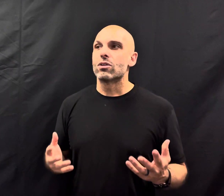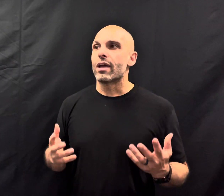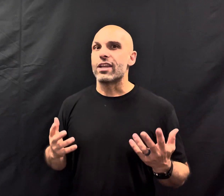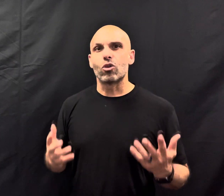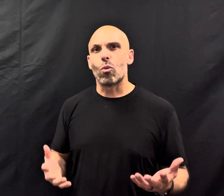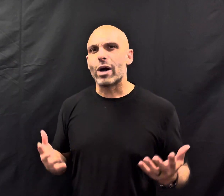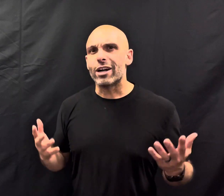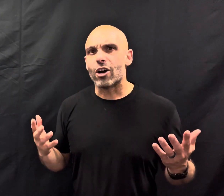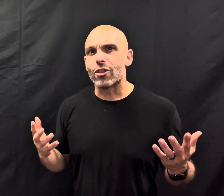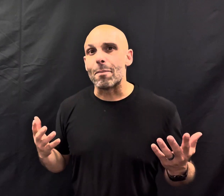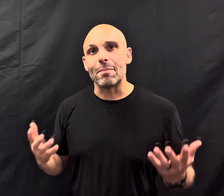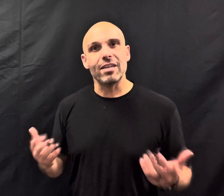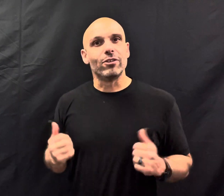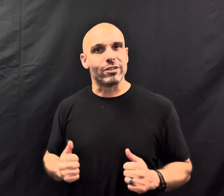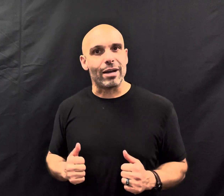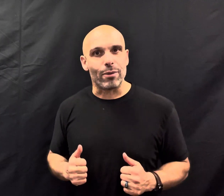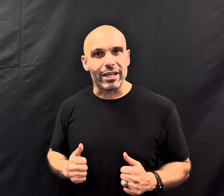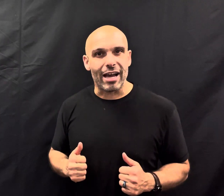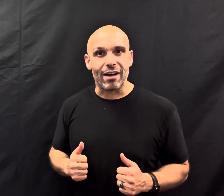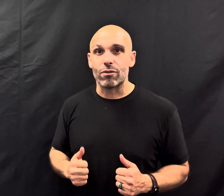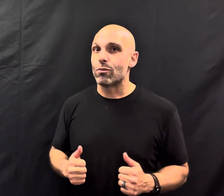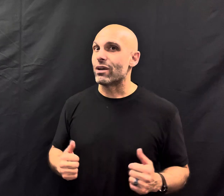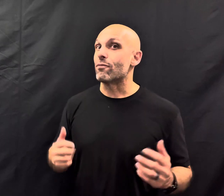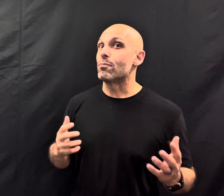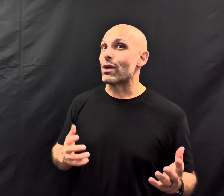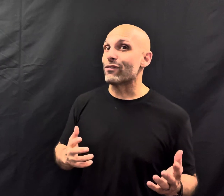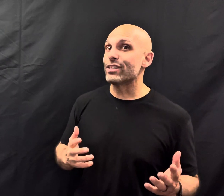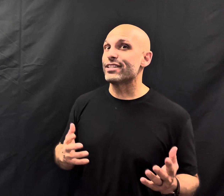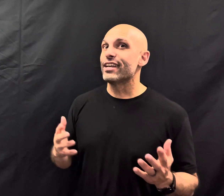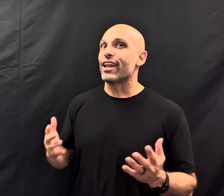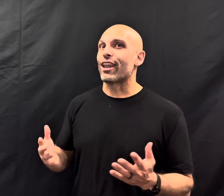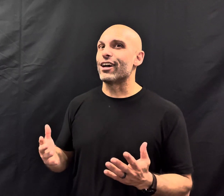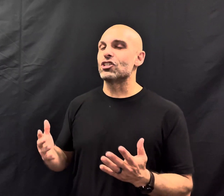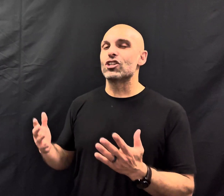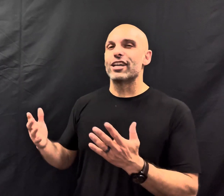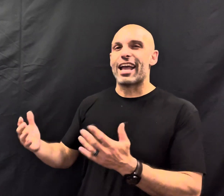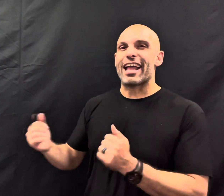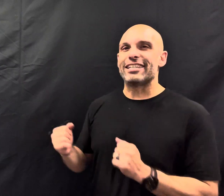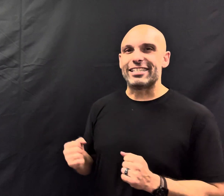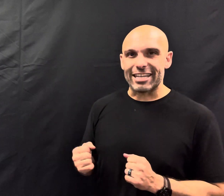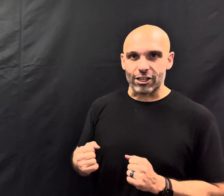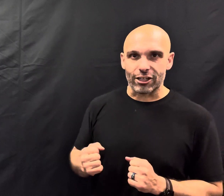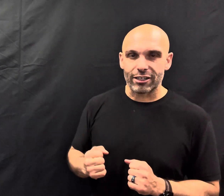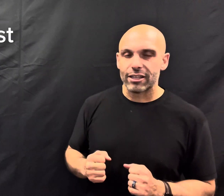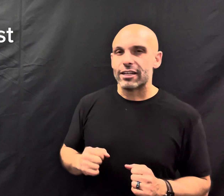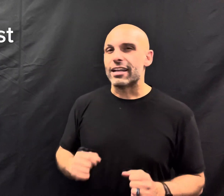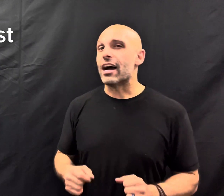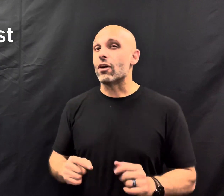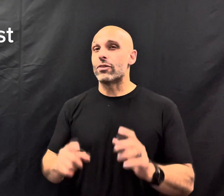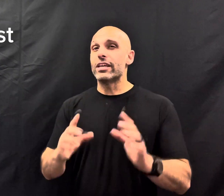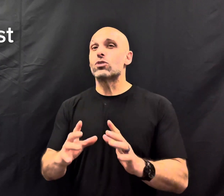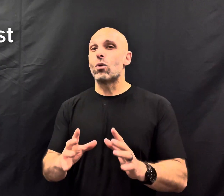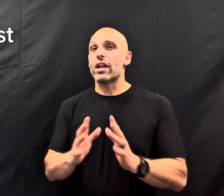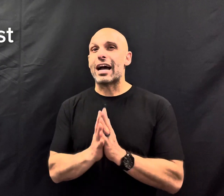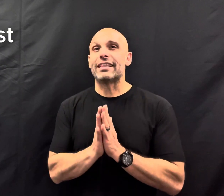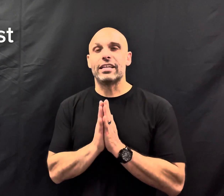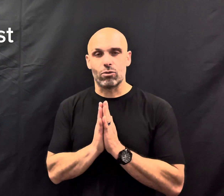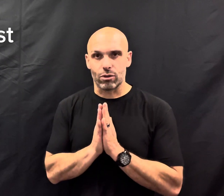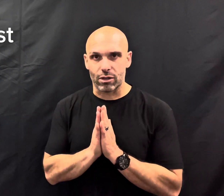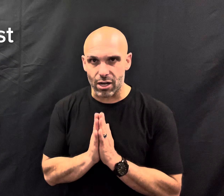And so what are the meals that we have? We have breakfast, lunch, and dinner. Now, this one I think will cause a